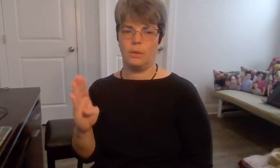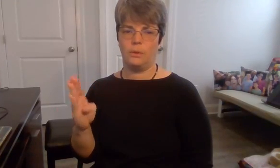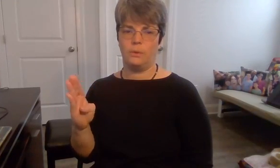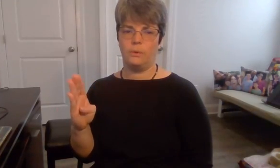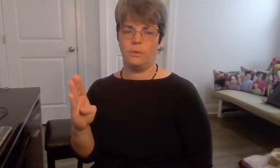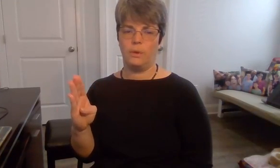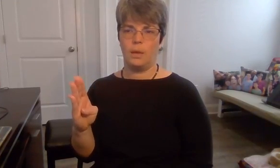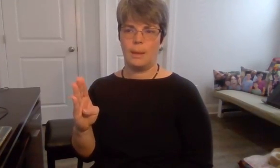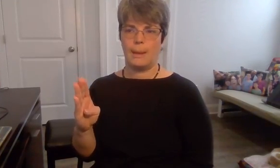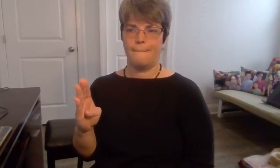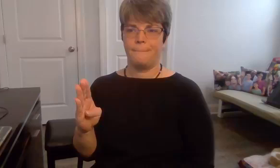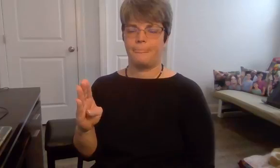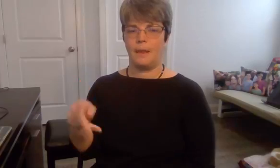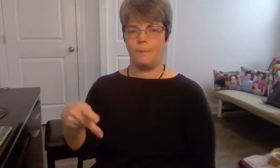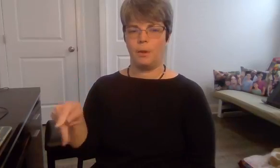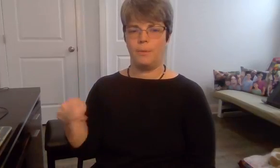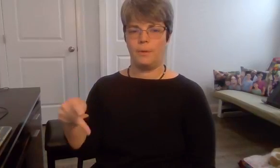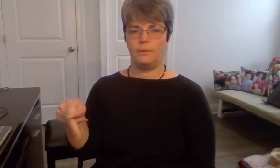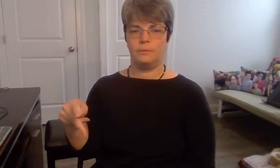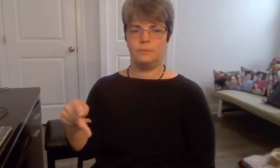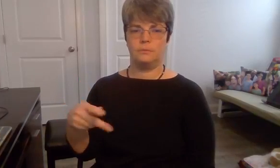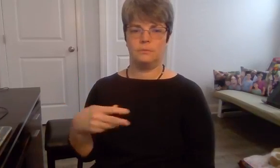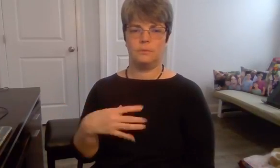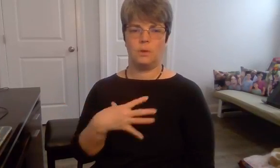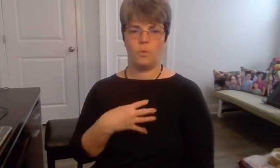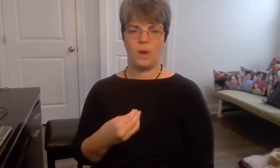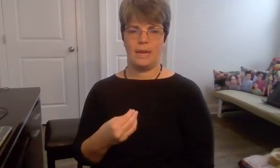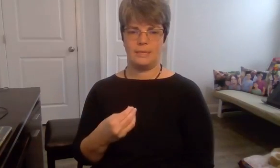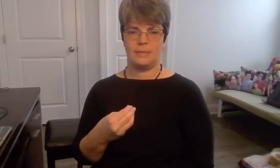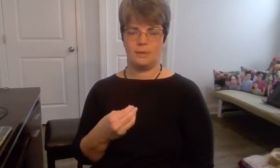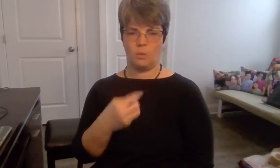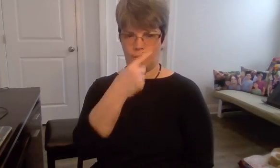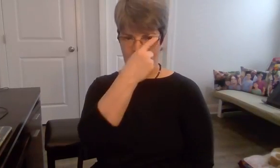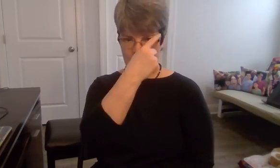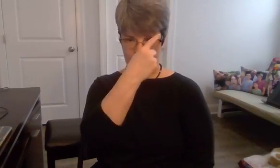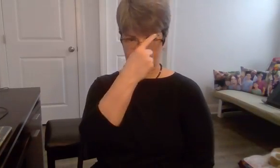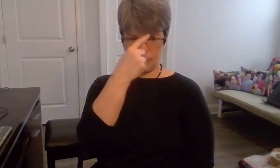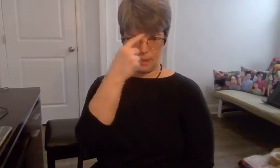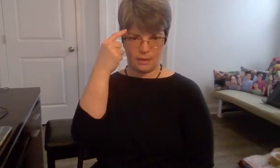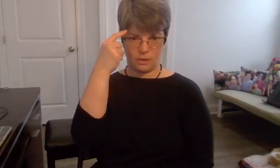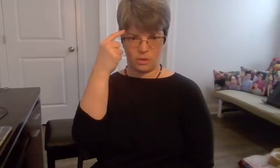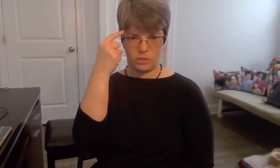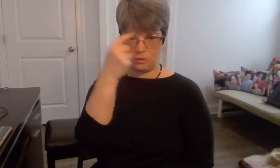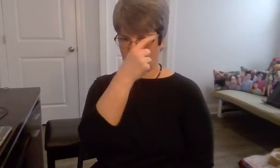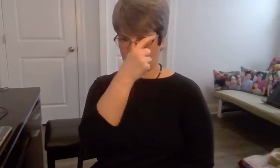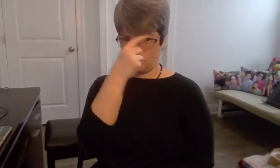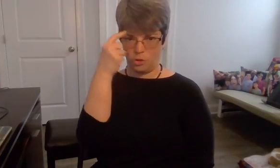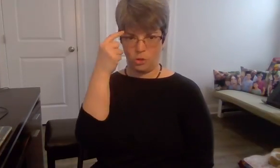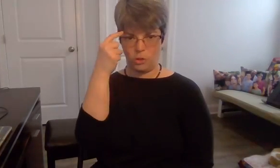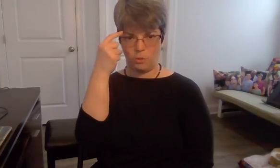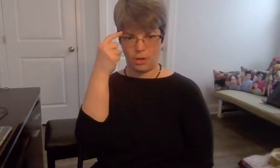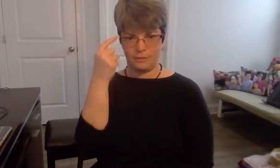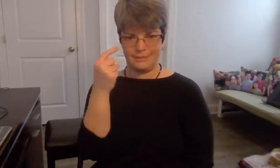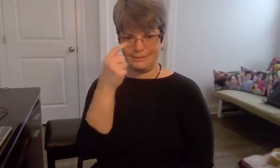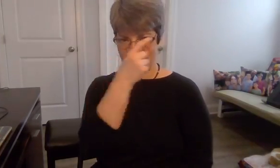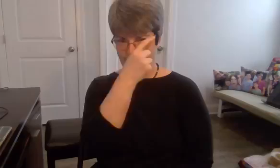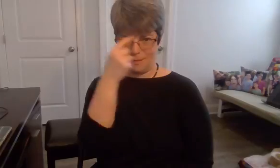blue, purple, white, black, it's like a line across your, like a unibrow,